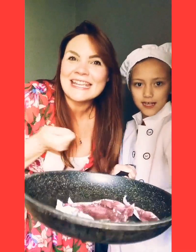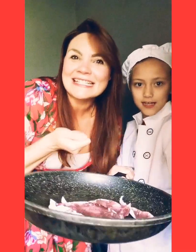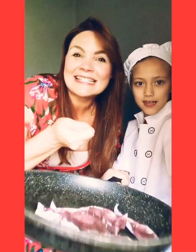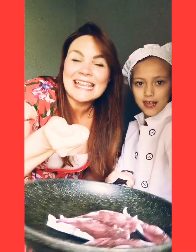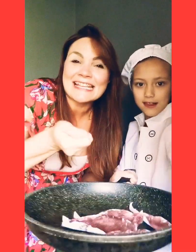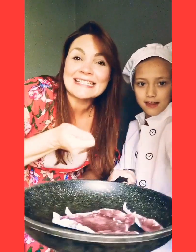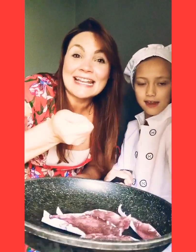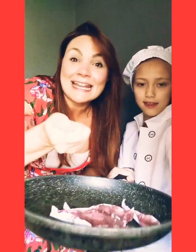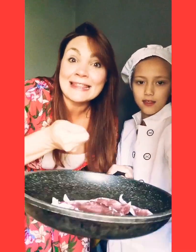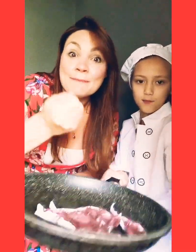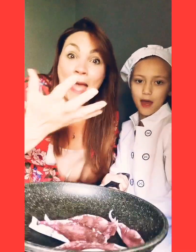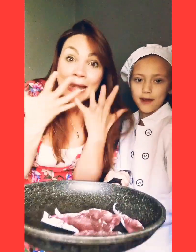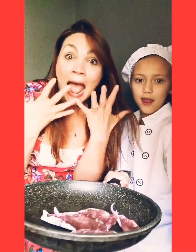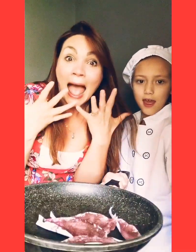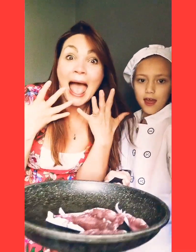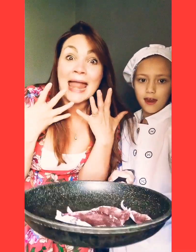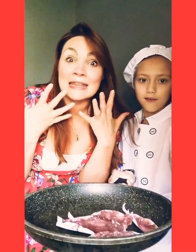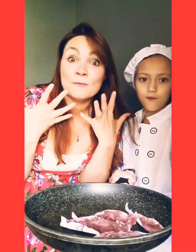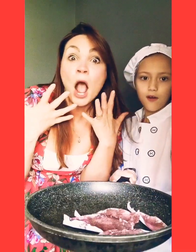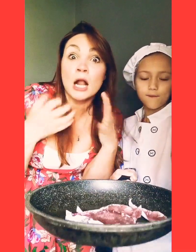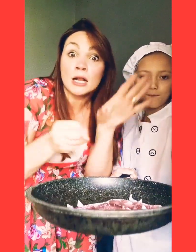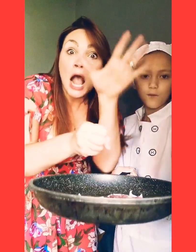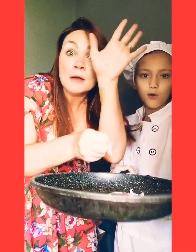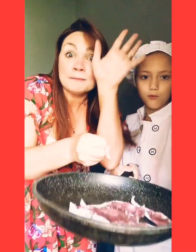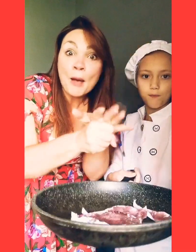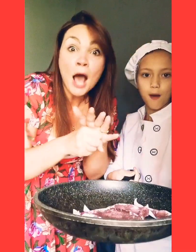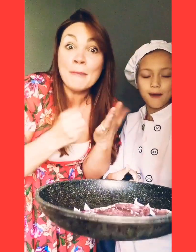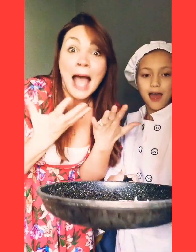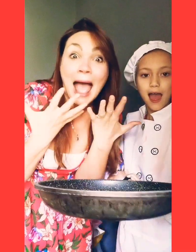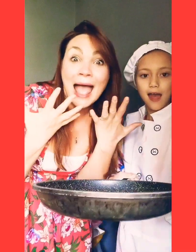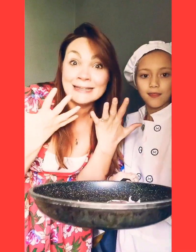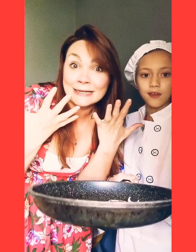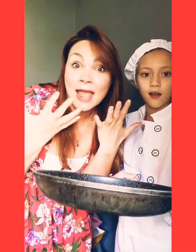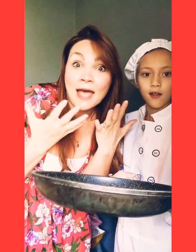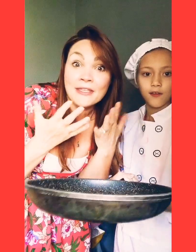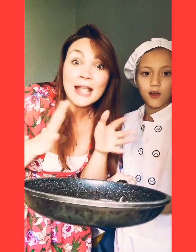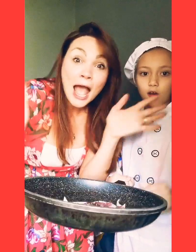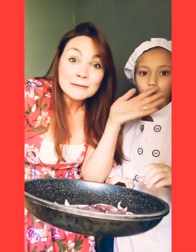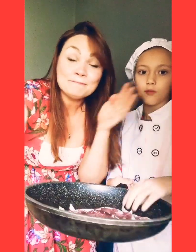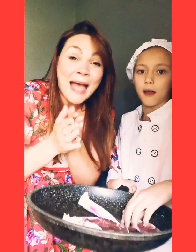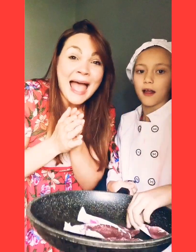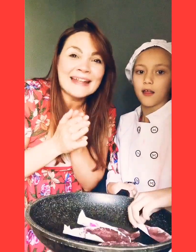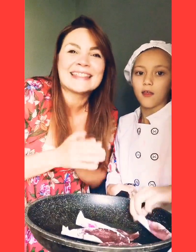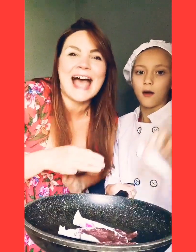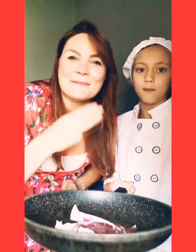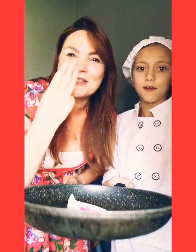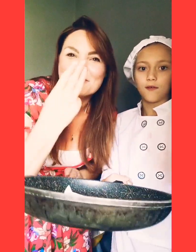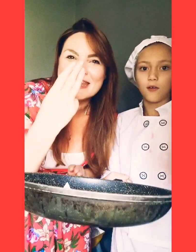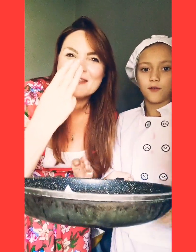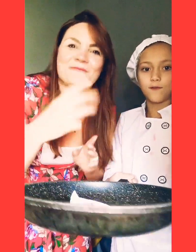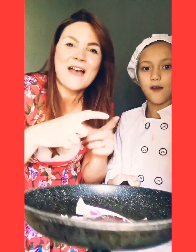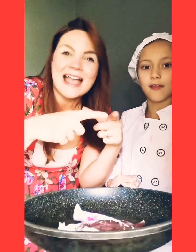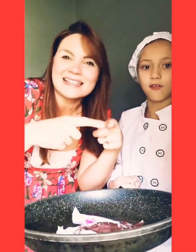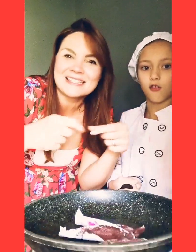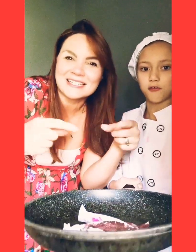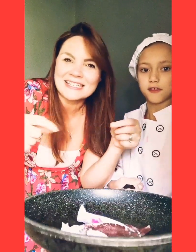4 fat sausages sizzling in the pan. And if one goes pop and another goes bang, there'll be